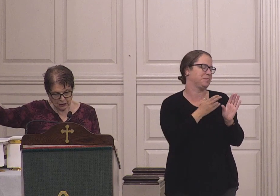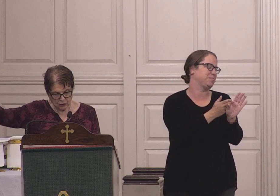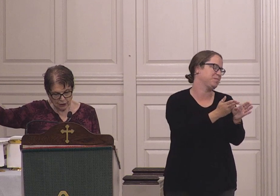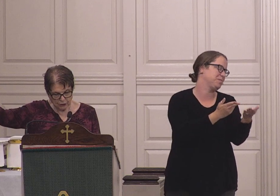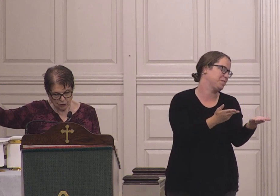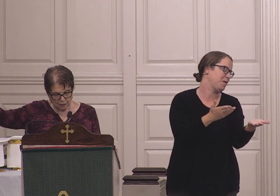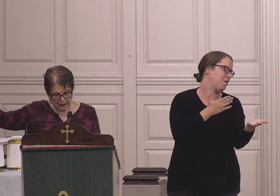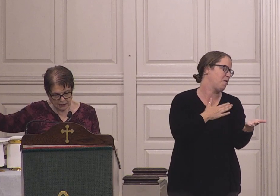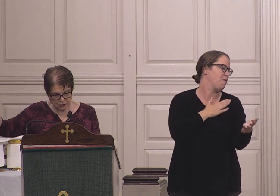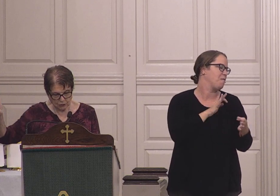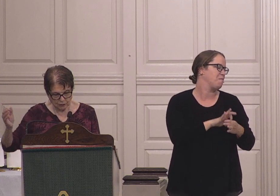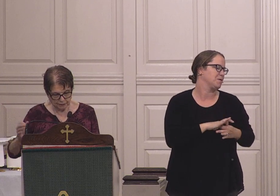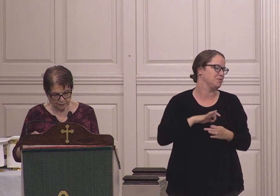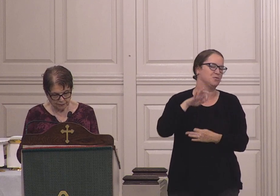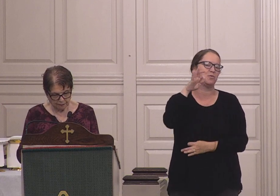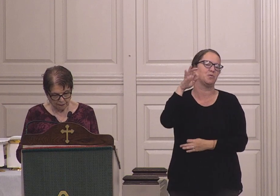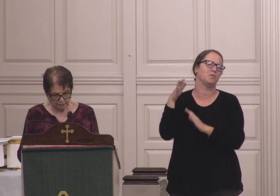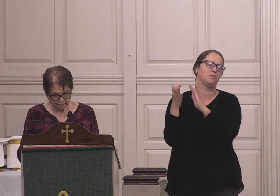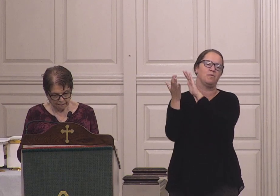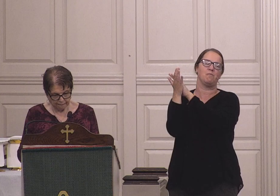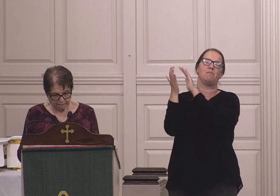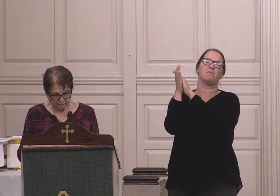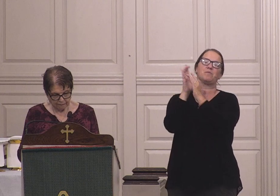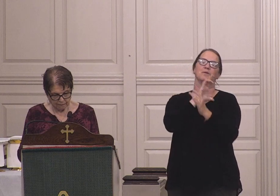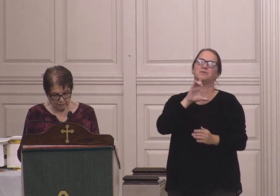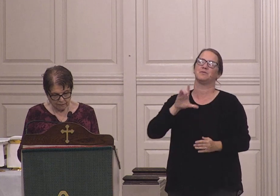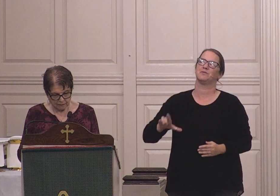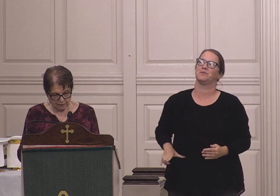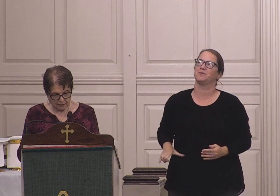Praise the Lord, O my soul.